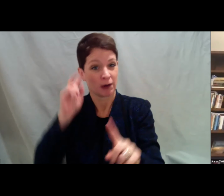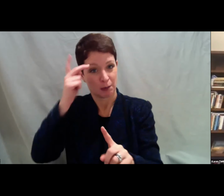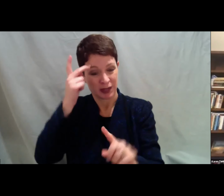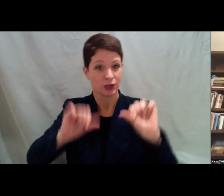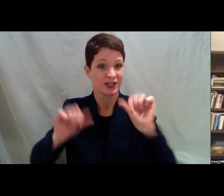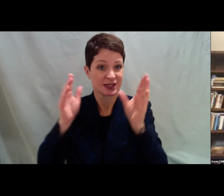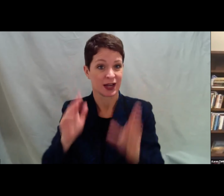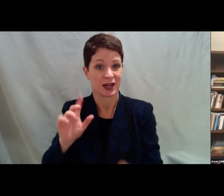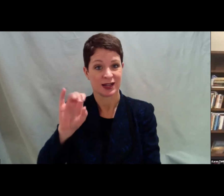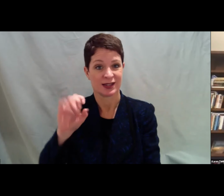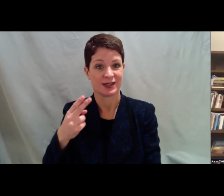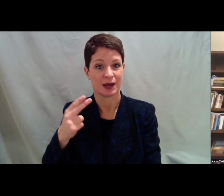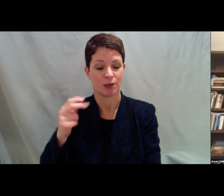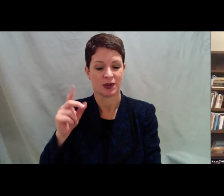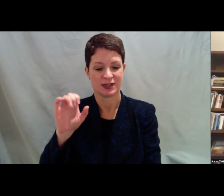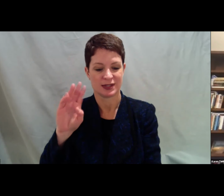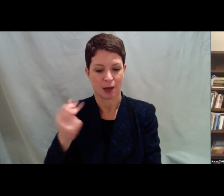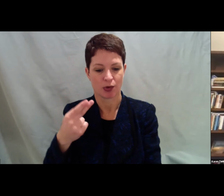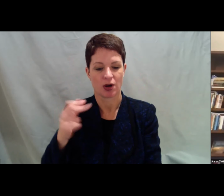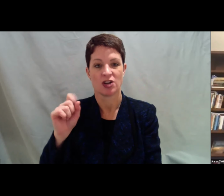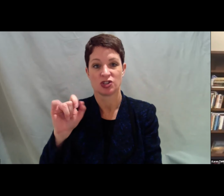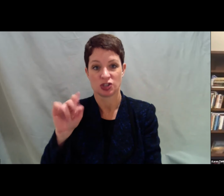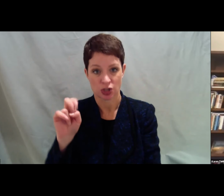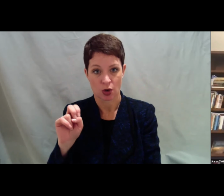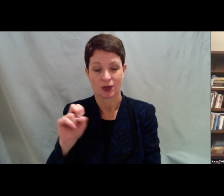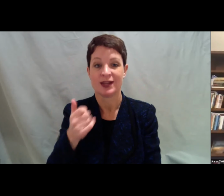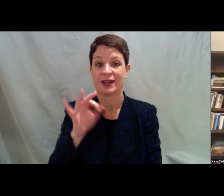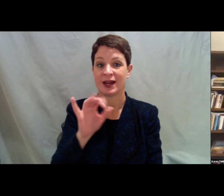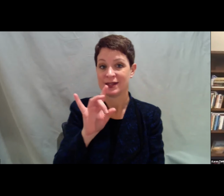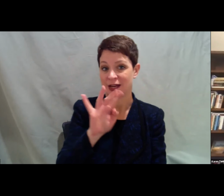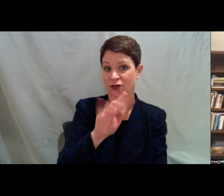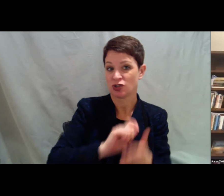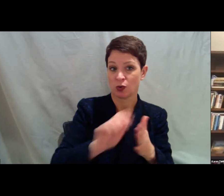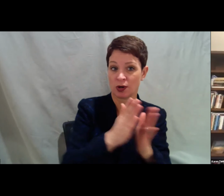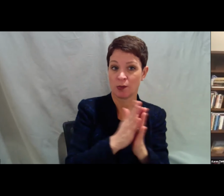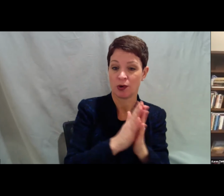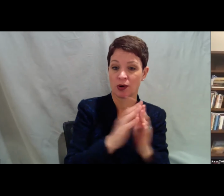scientist Deborah Stone. In 1984, she wrote a book about